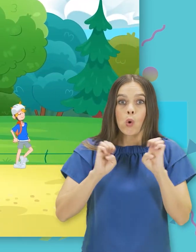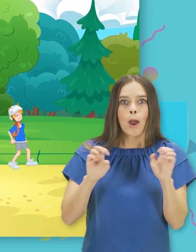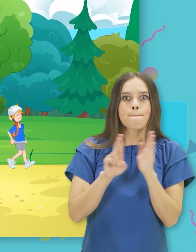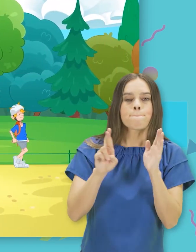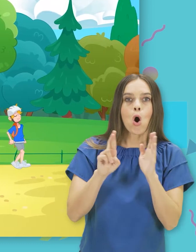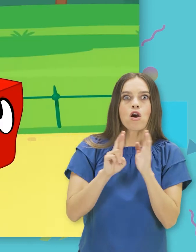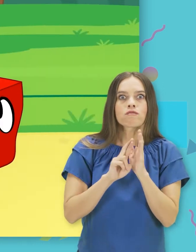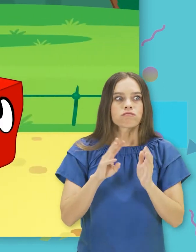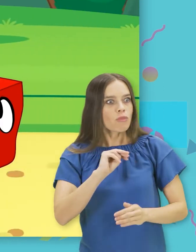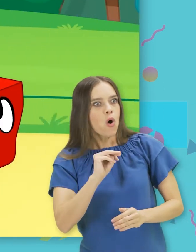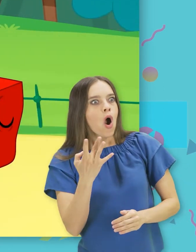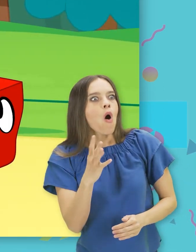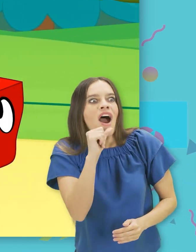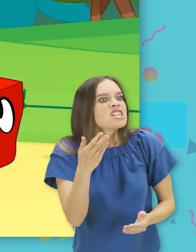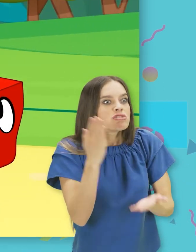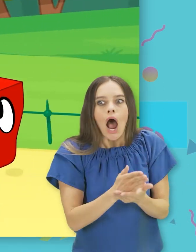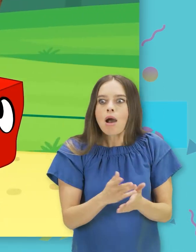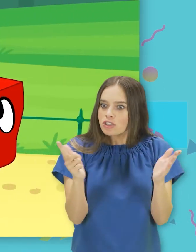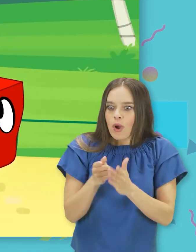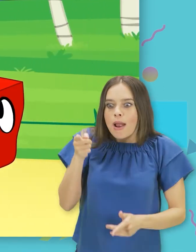Morphle, why didn't you stop? There was crime right there